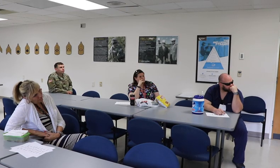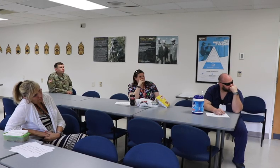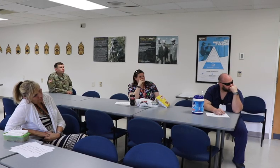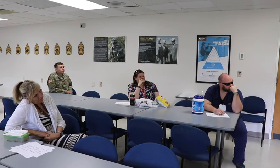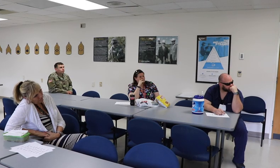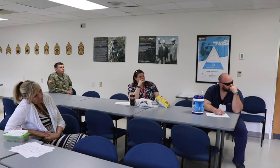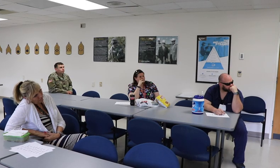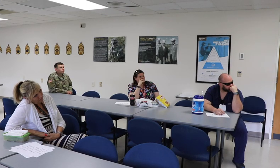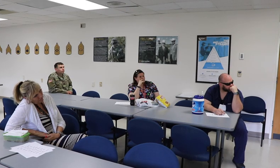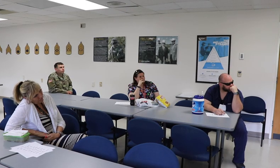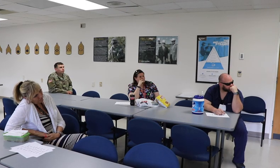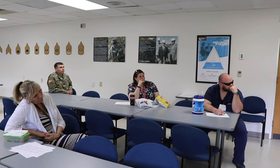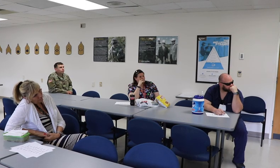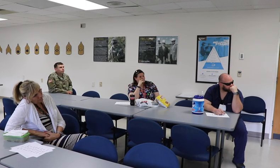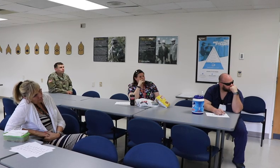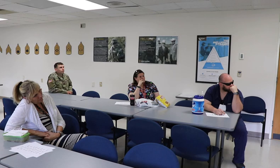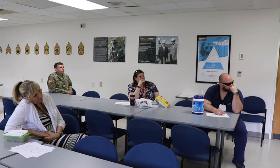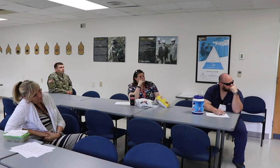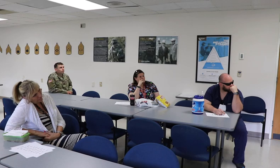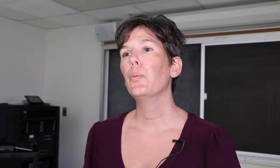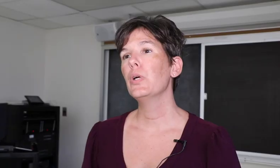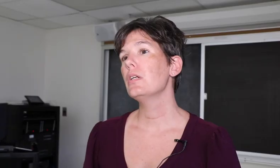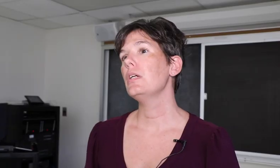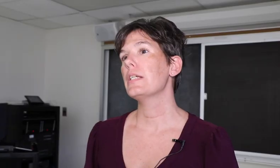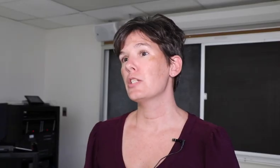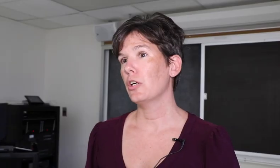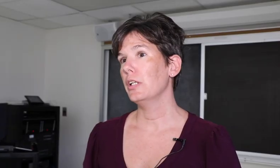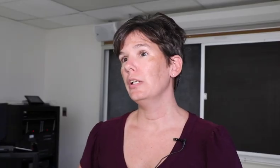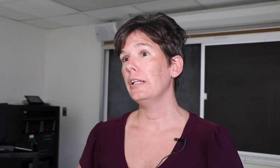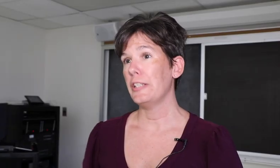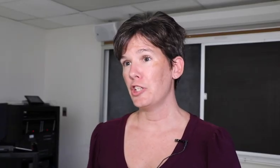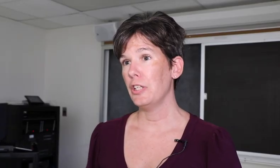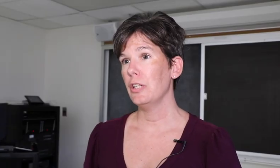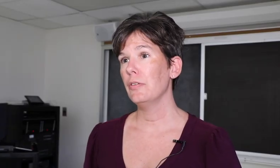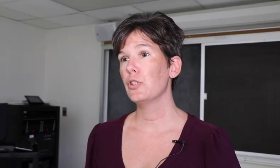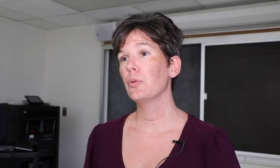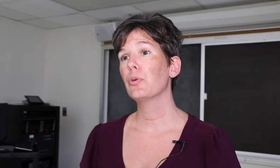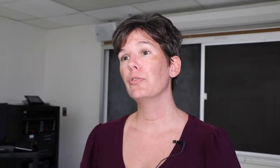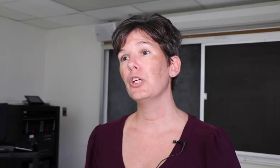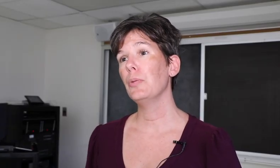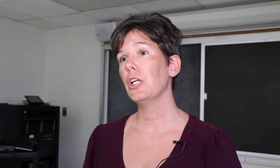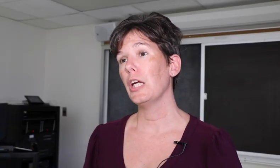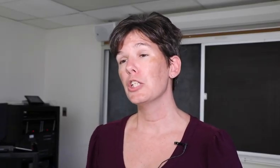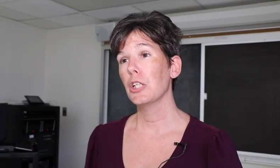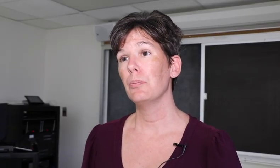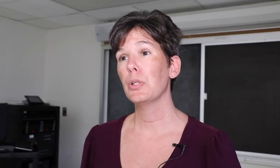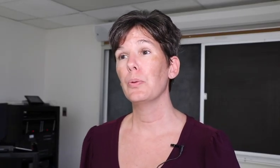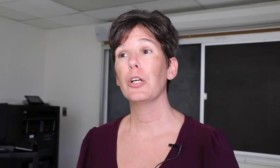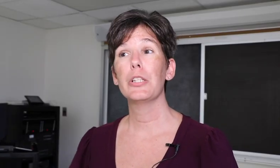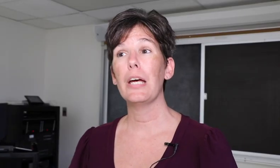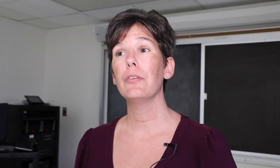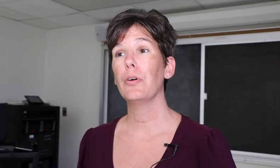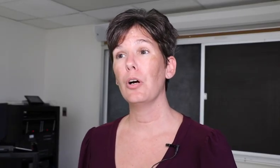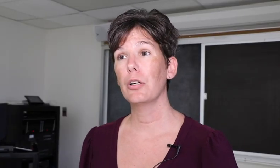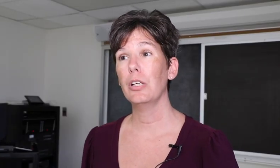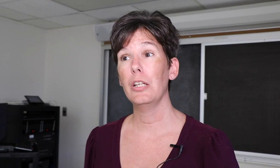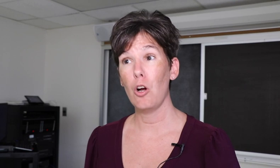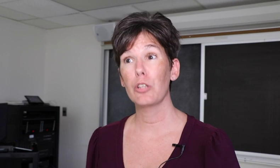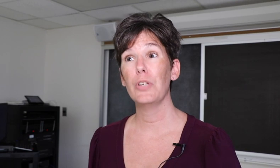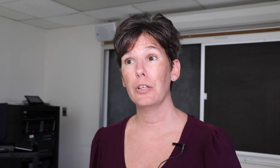meets twice a month at the hospital. We started an initiative to improve communication between our deaf, hard, and hard of